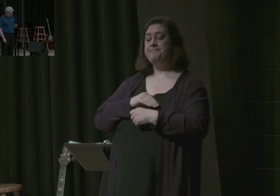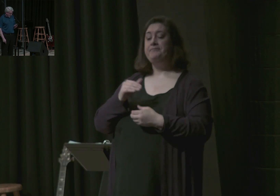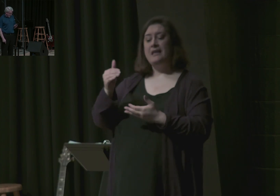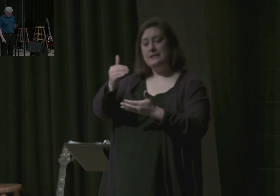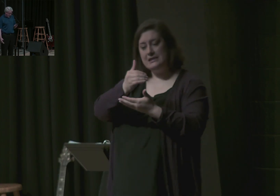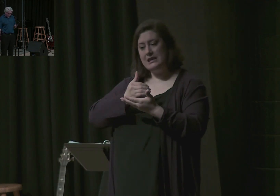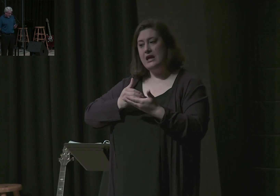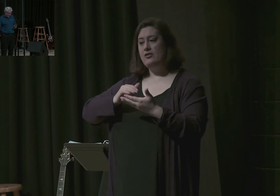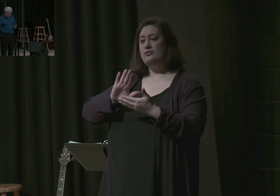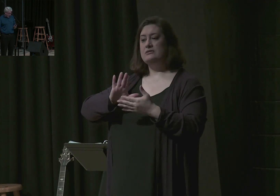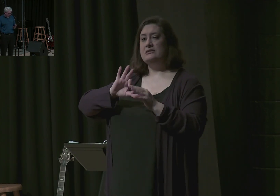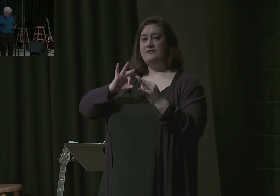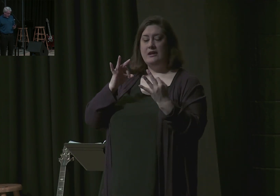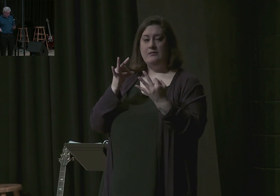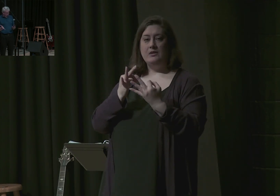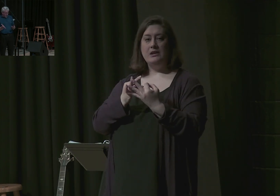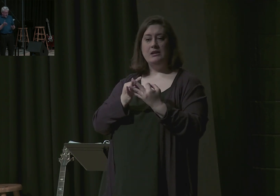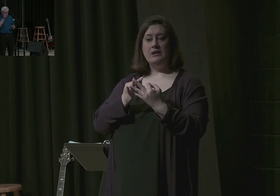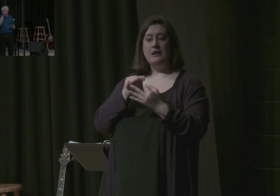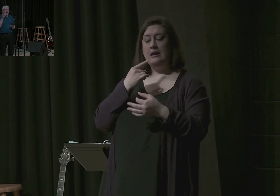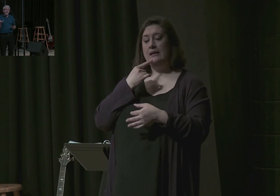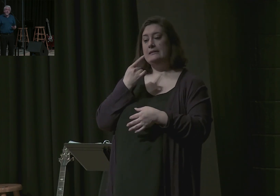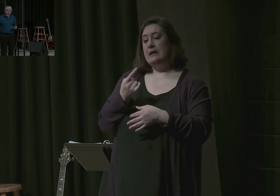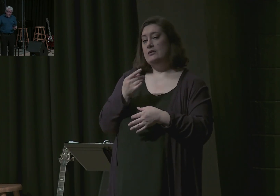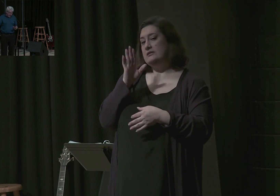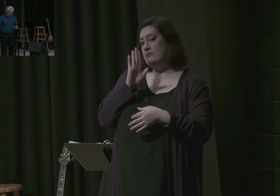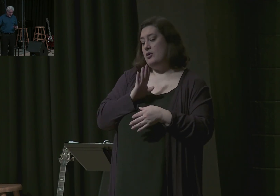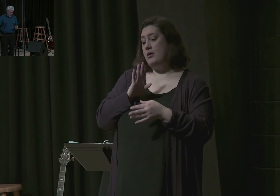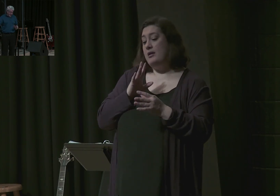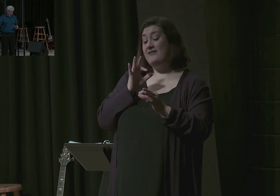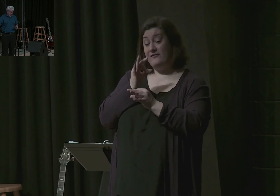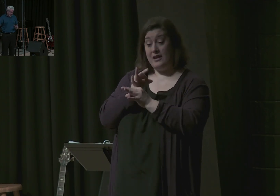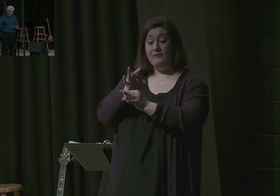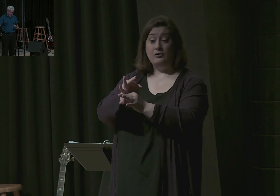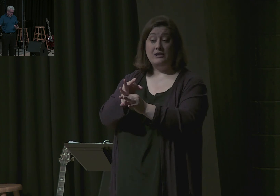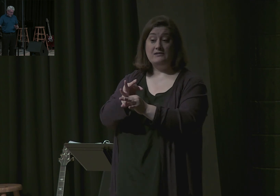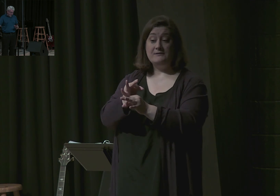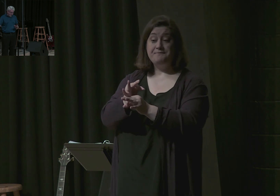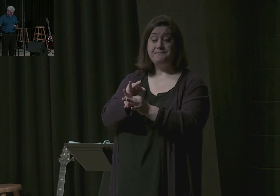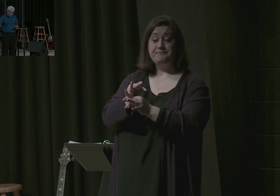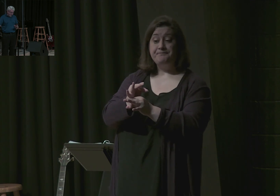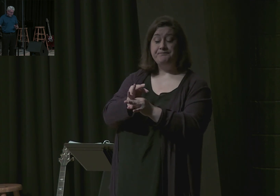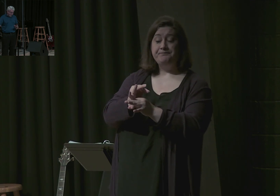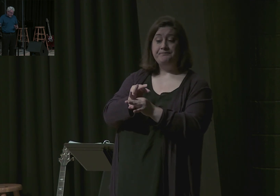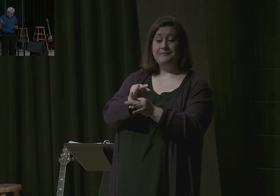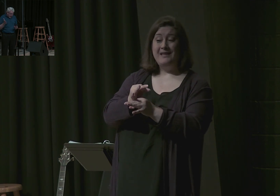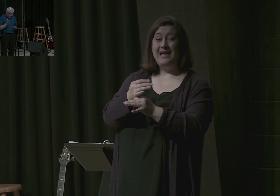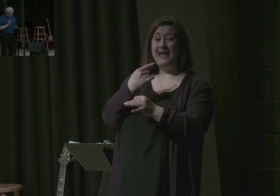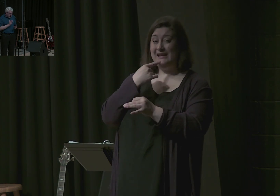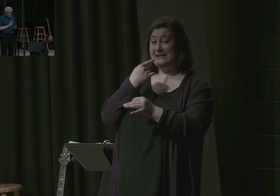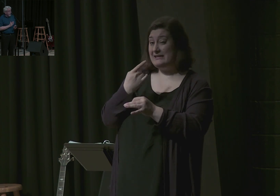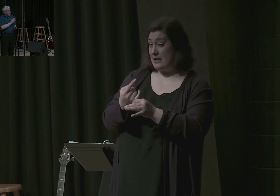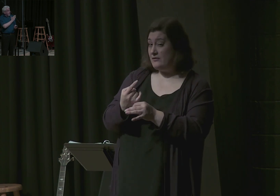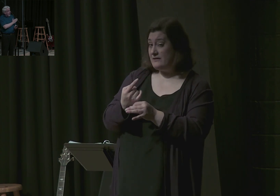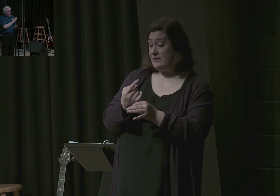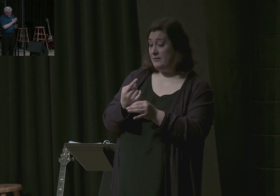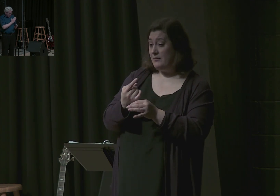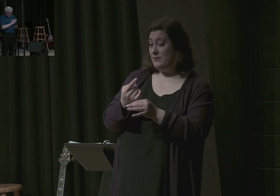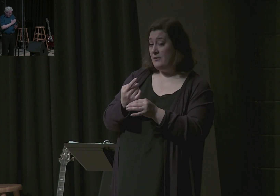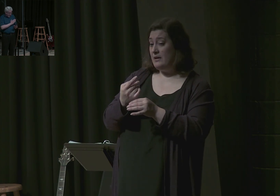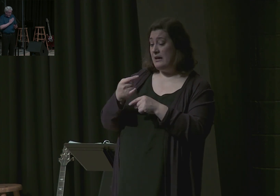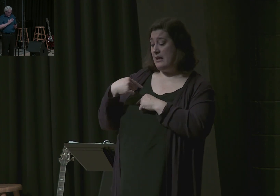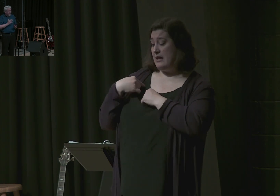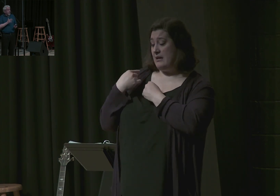needed. He gathers his family and rehearses the faithfulness of God. He interprets what